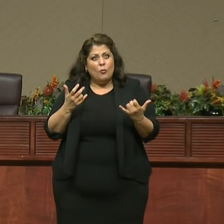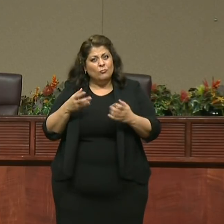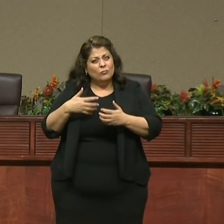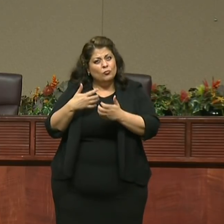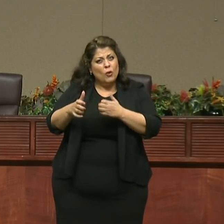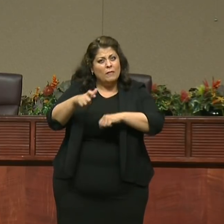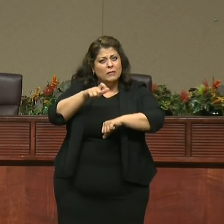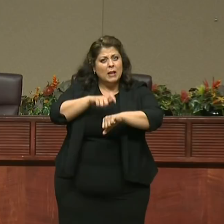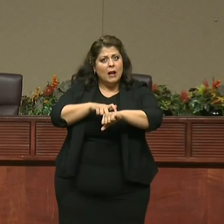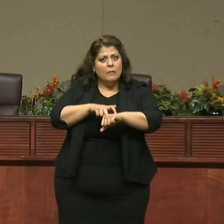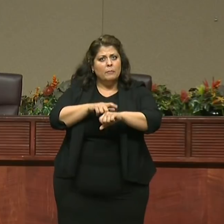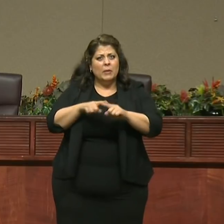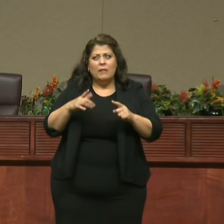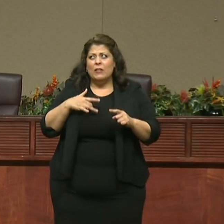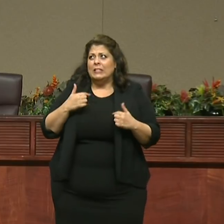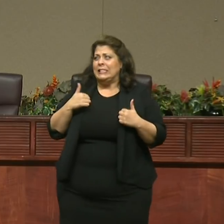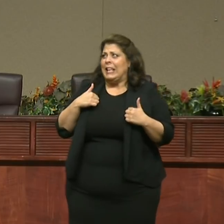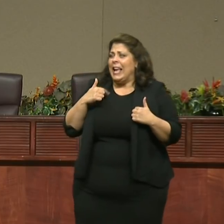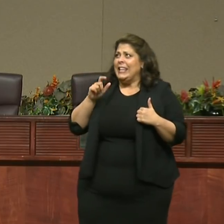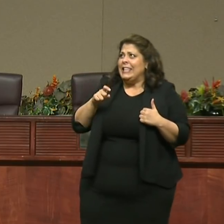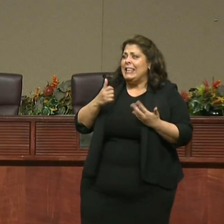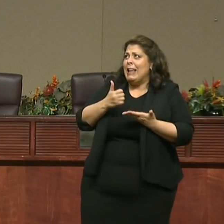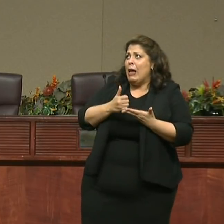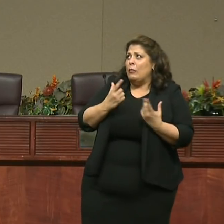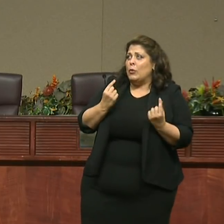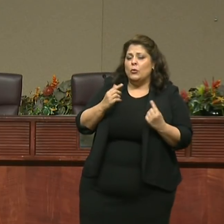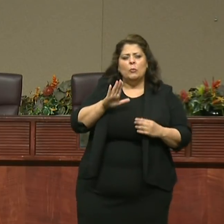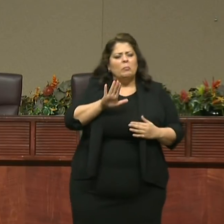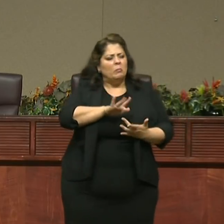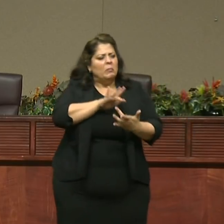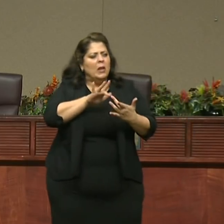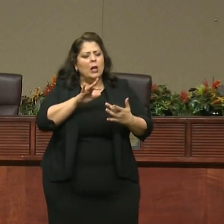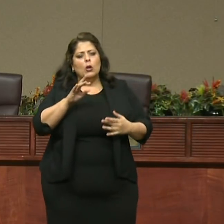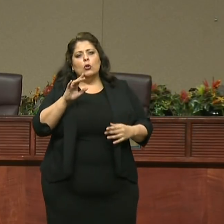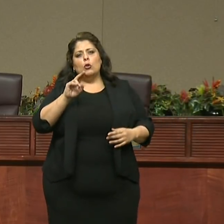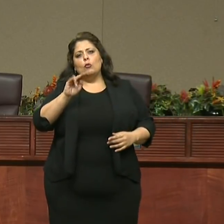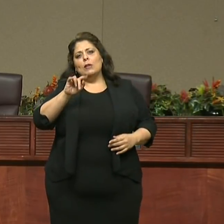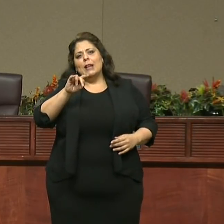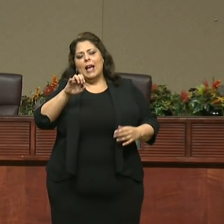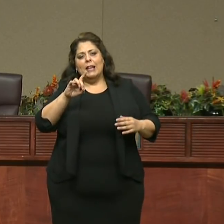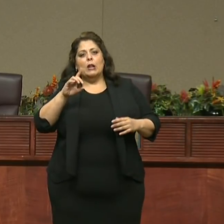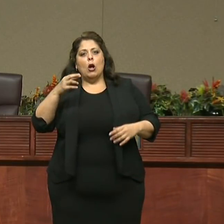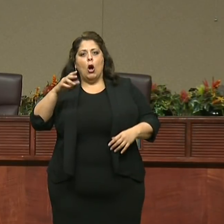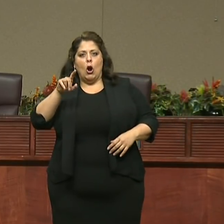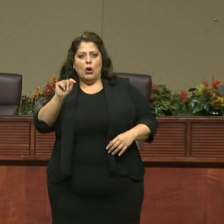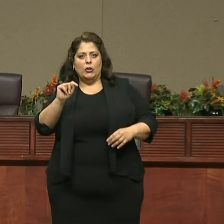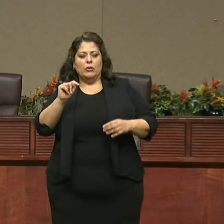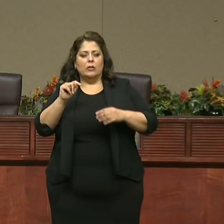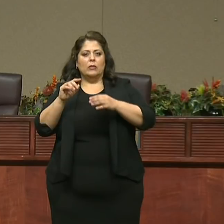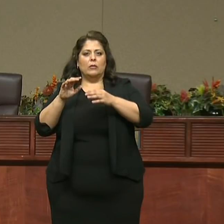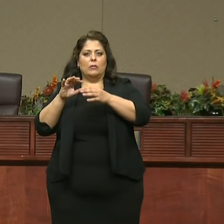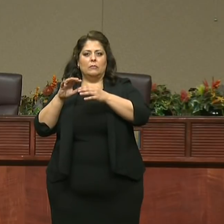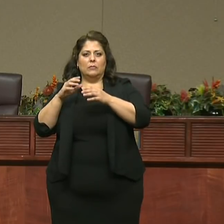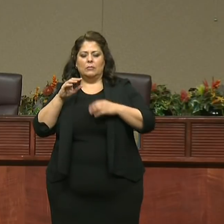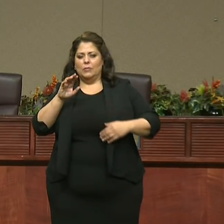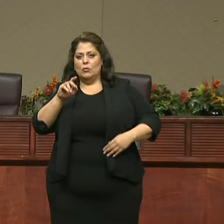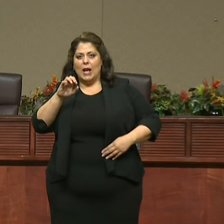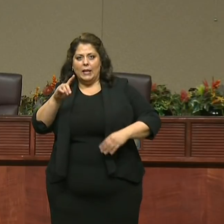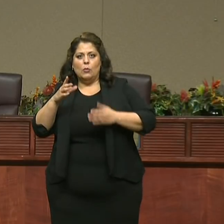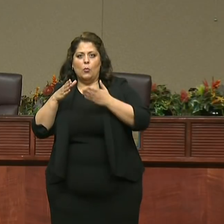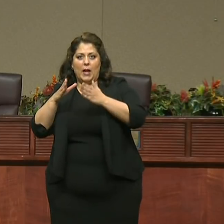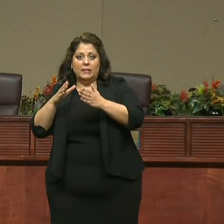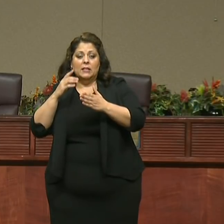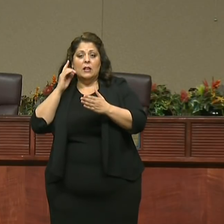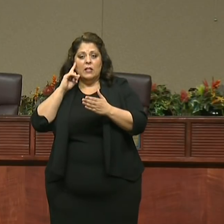need some help, reach out to Heart of Florida United Way's 211 service. They're here for you. You can get connected to